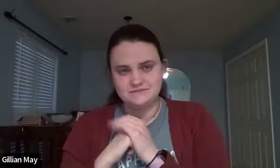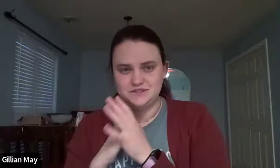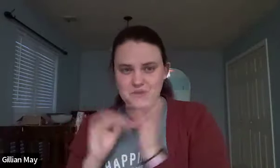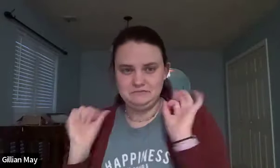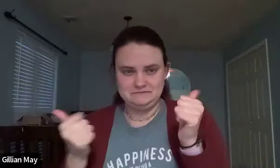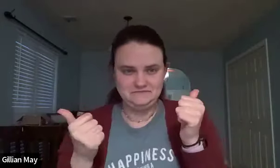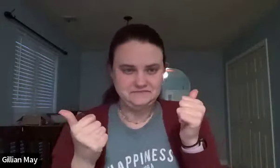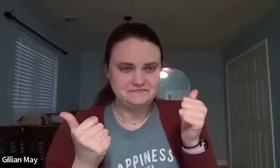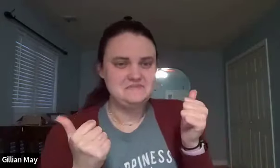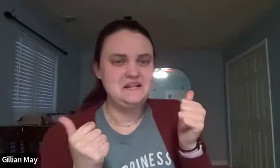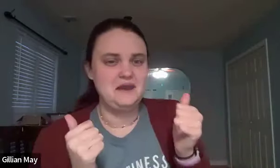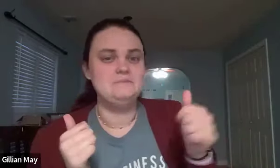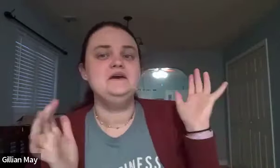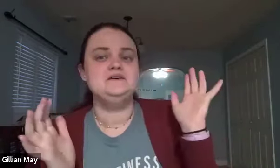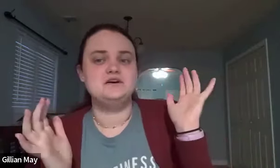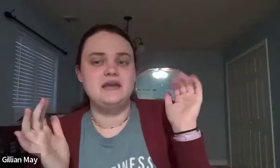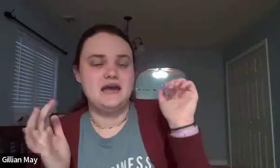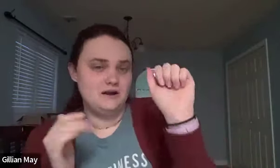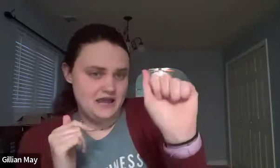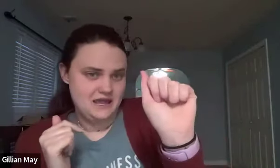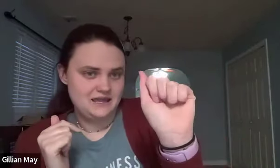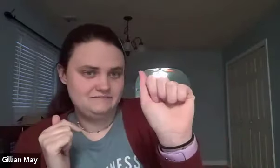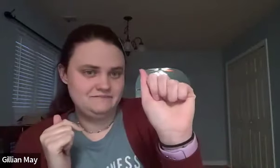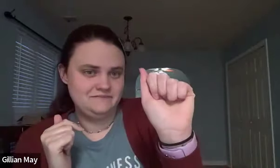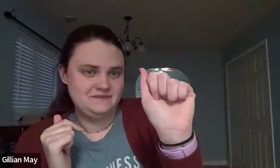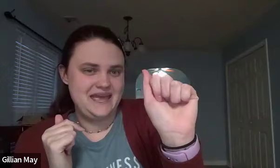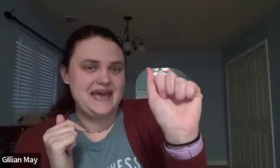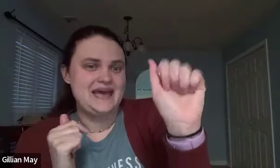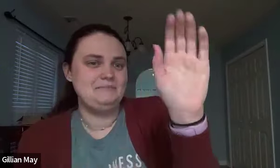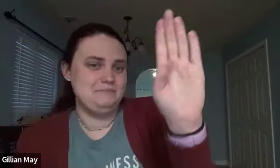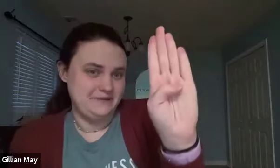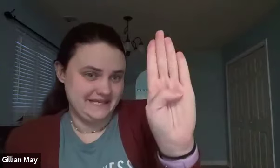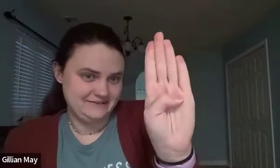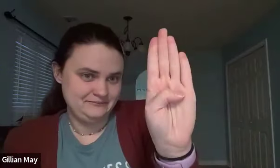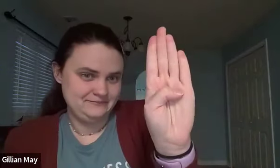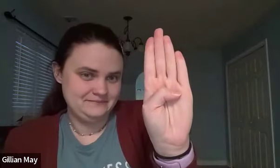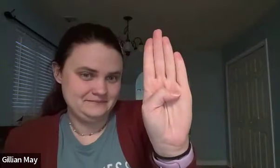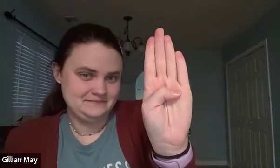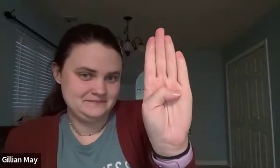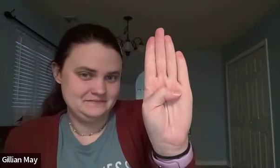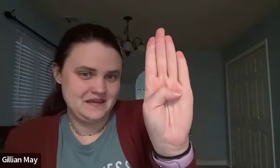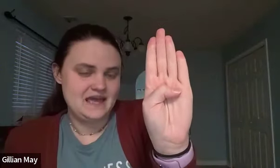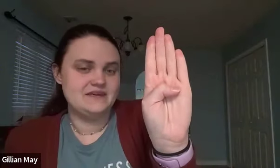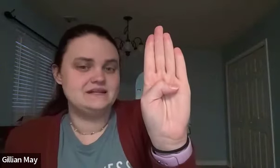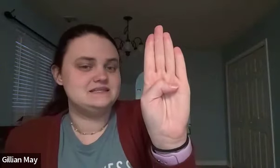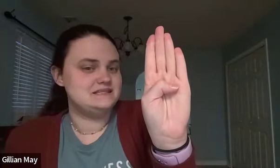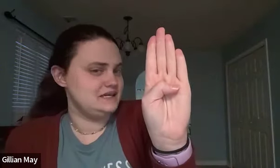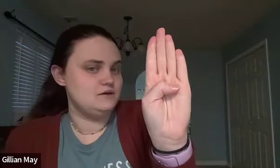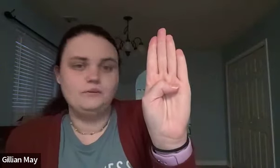So, okay. So we had our A, then we had B, and then C, we